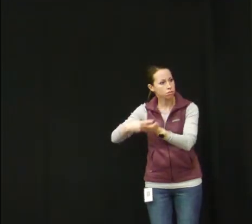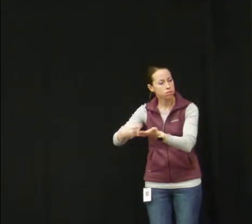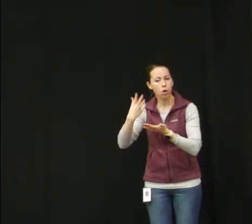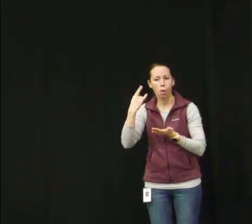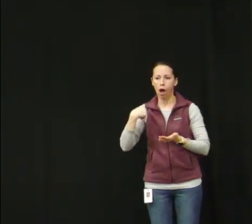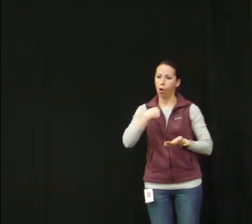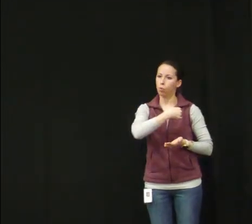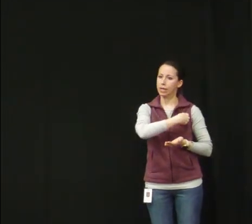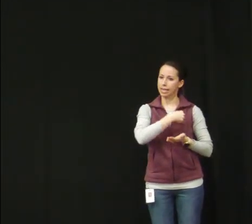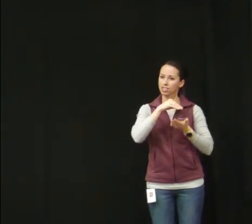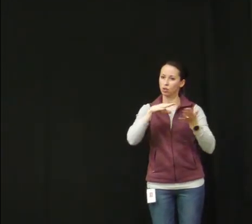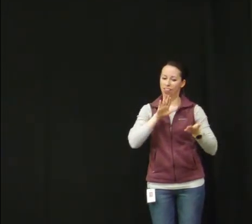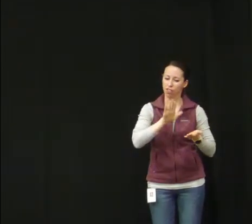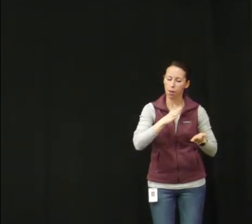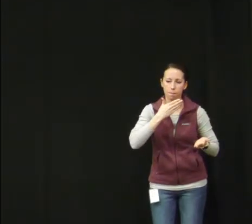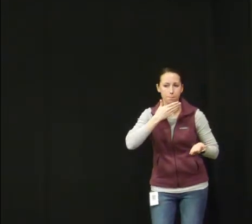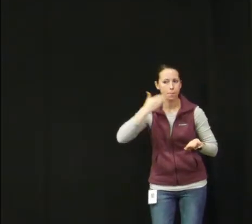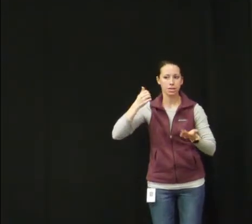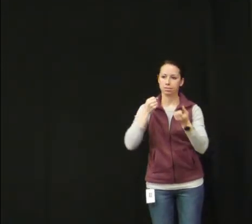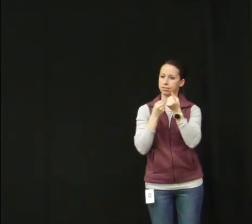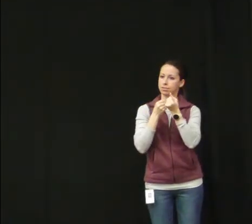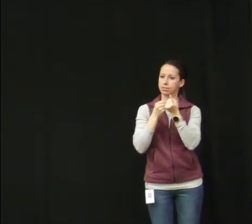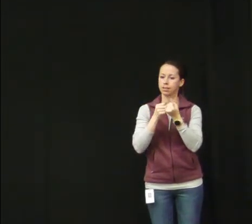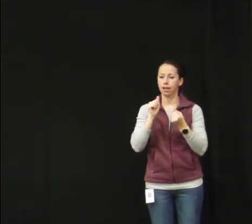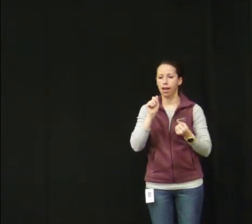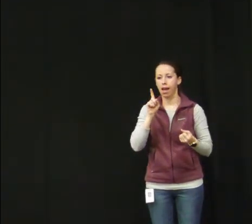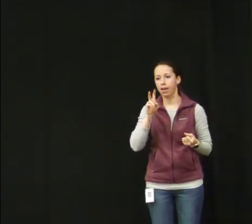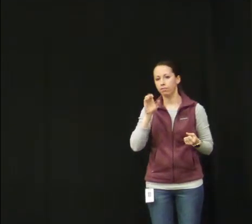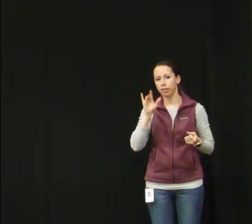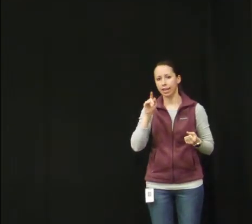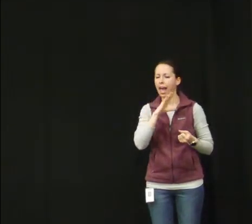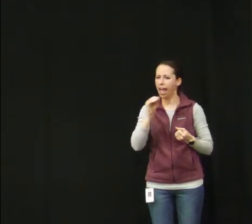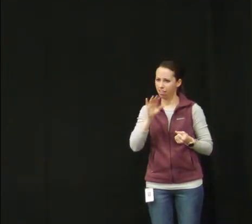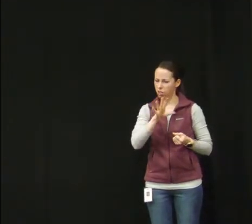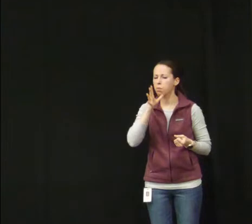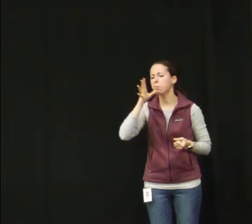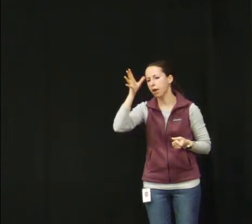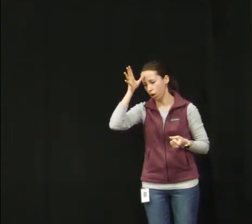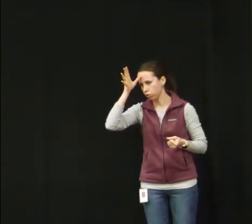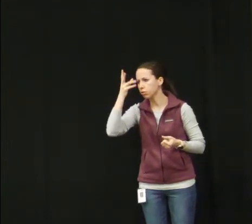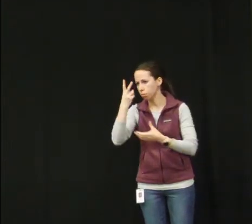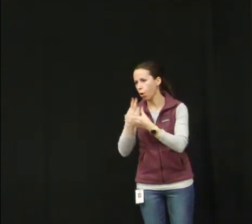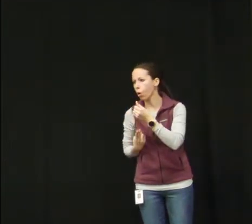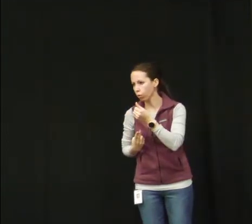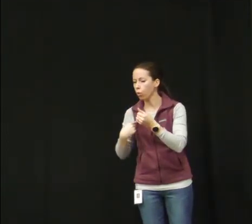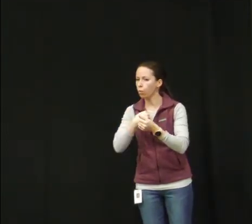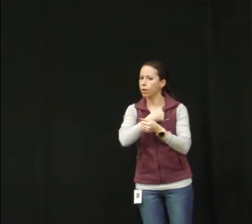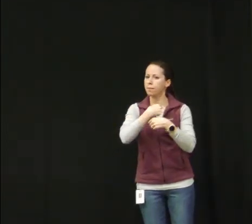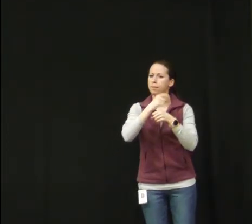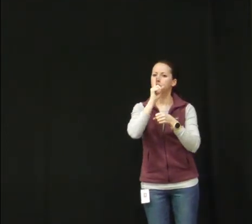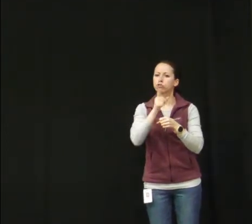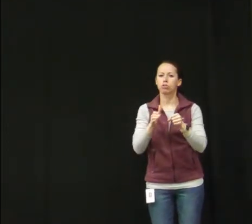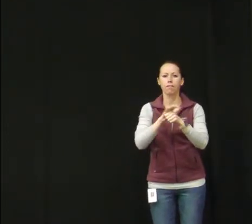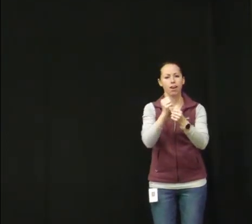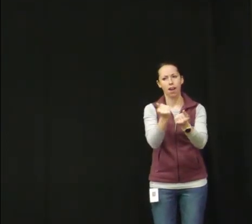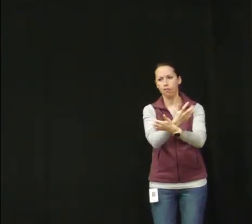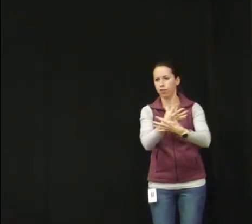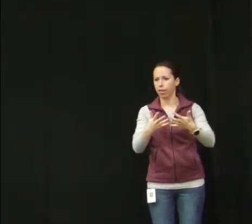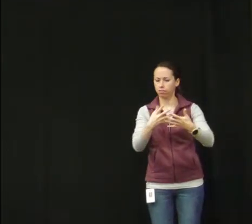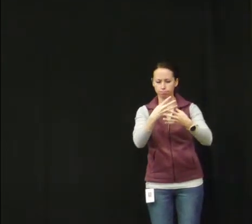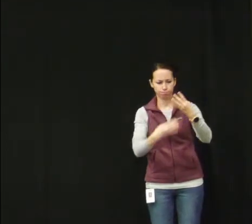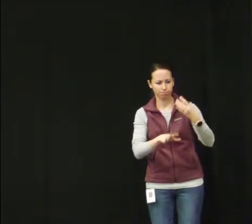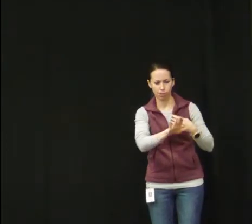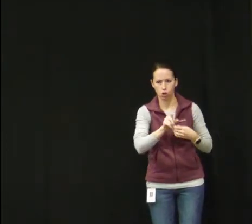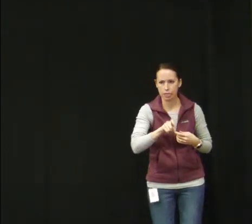that student's best advocate along with the parents, and we need to make sure that we are covering everything that the student has